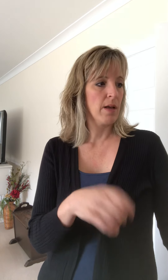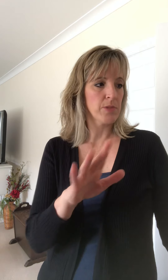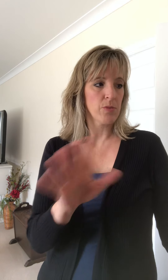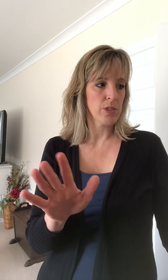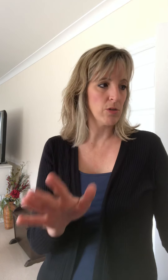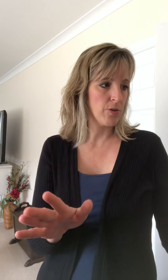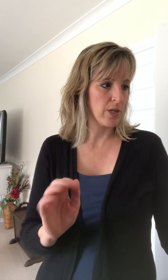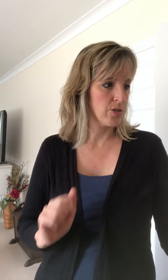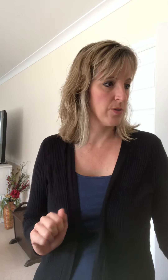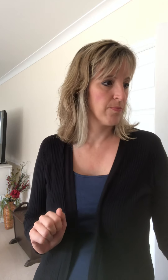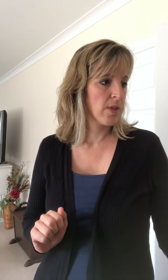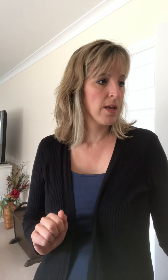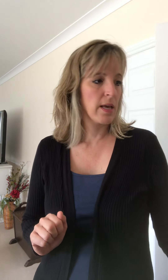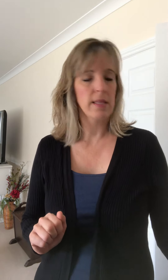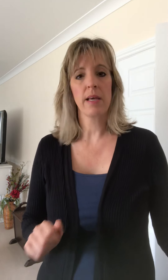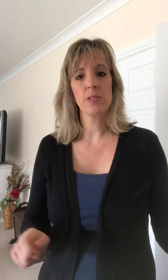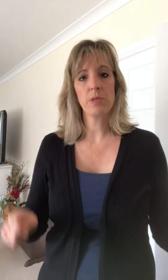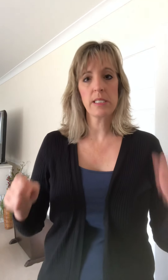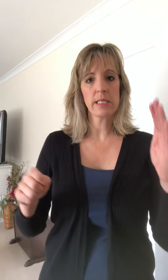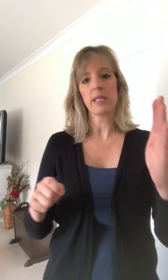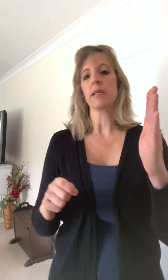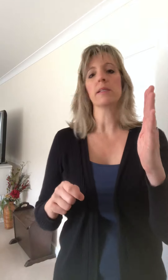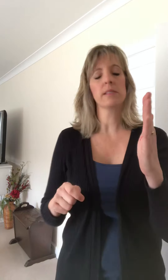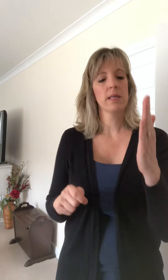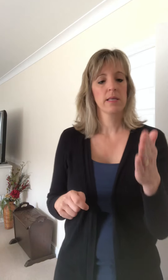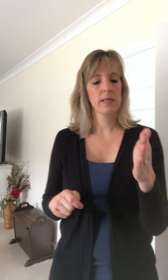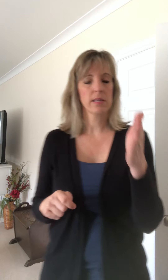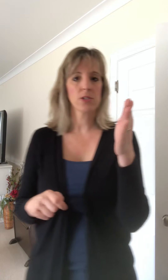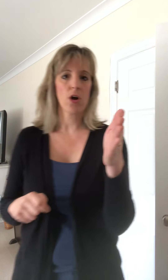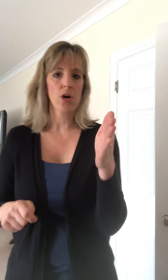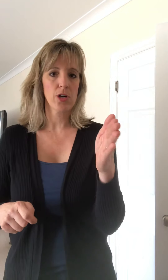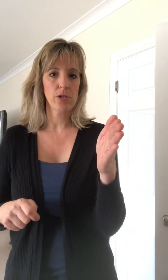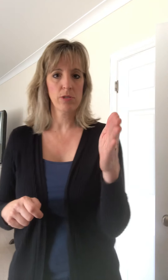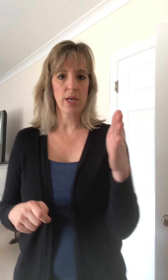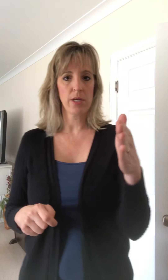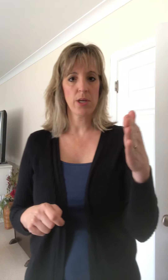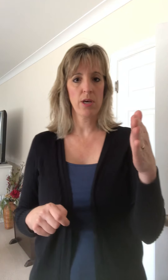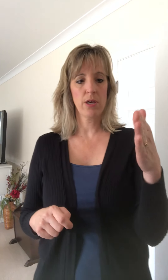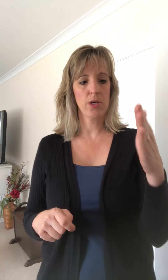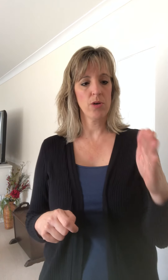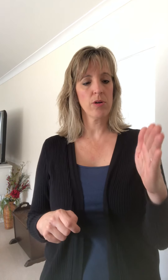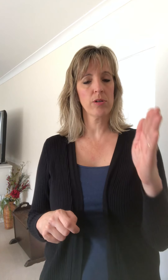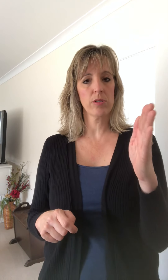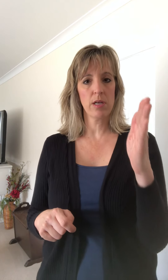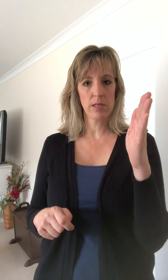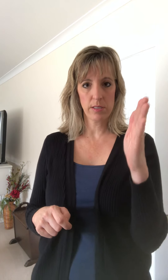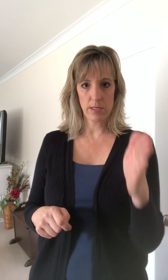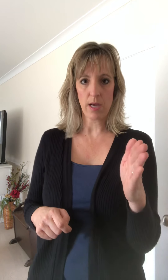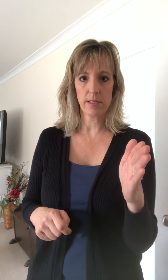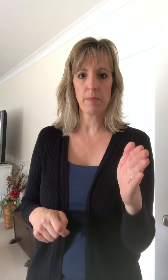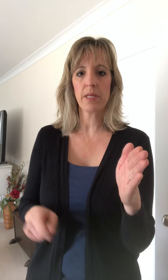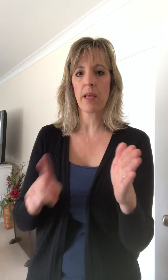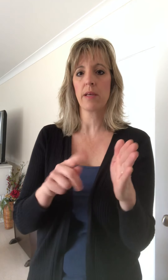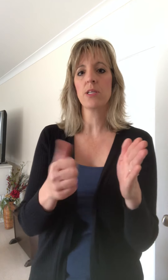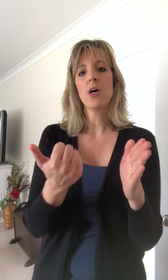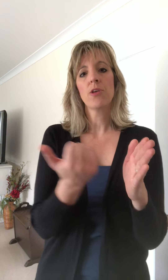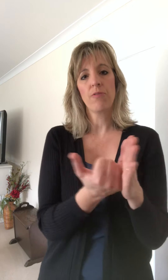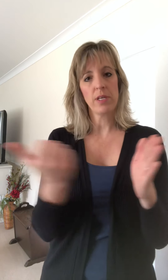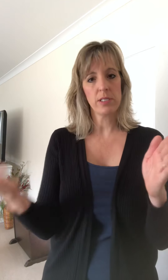So it's all directional. Okay, the next one is keys. Keys are, you take your non-dominant hand, you face it